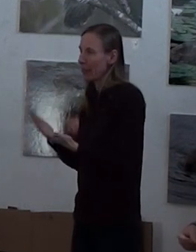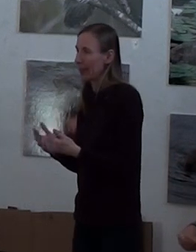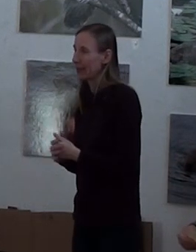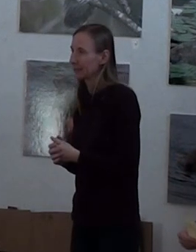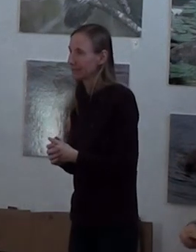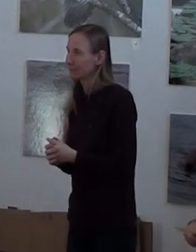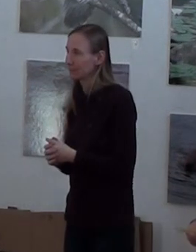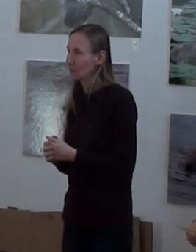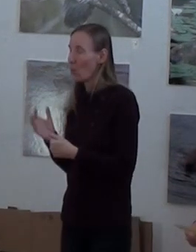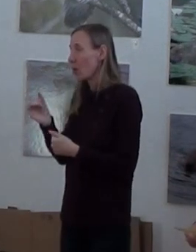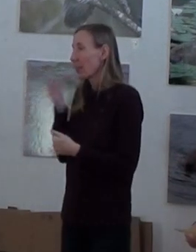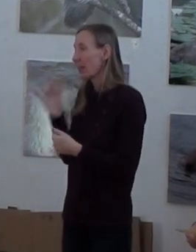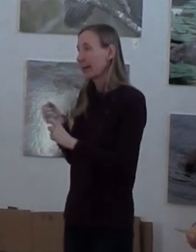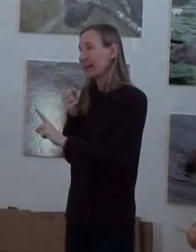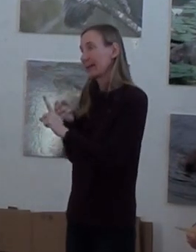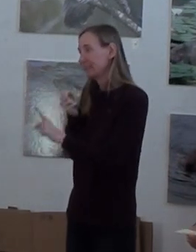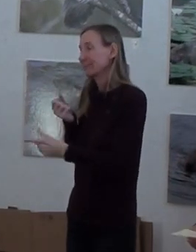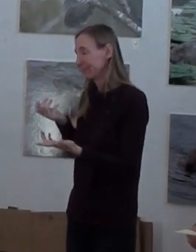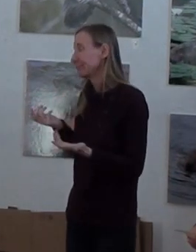very lucky